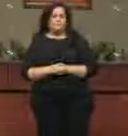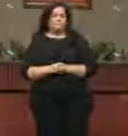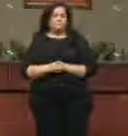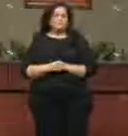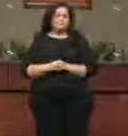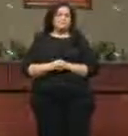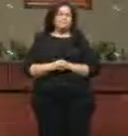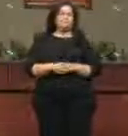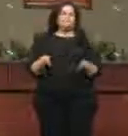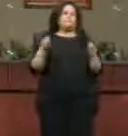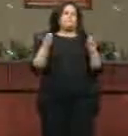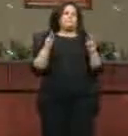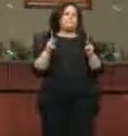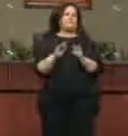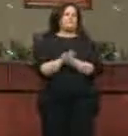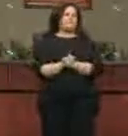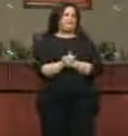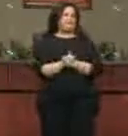Okay.